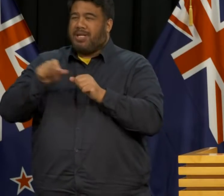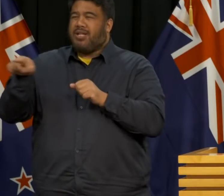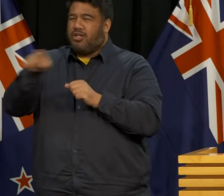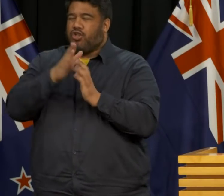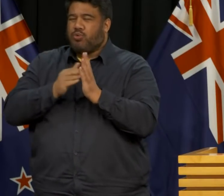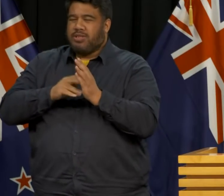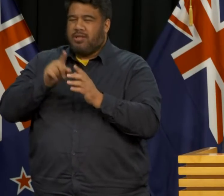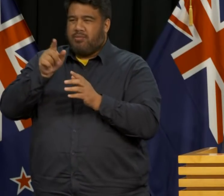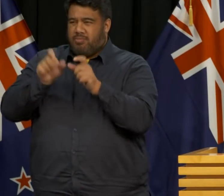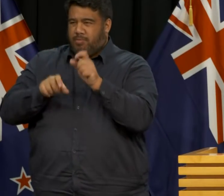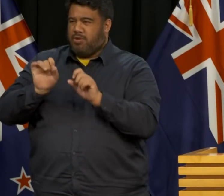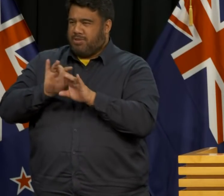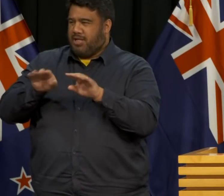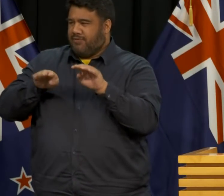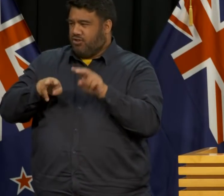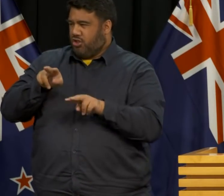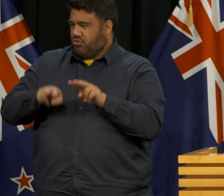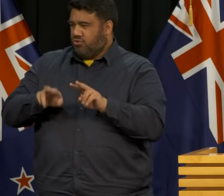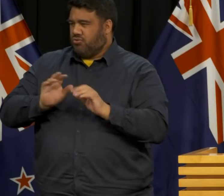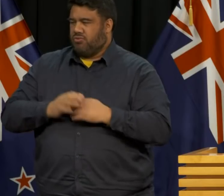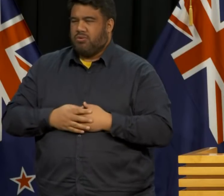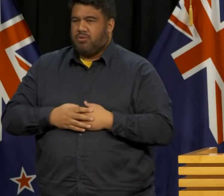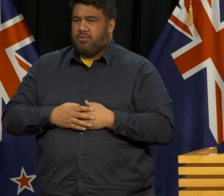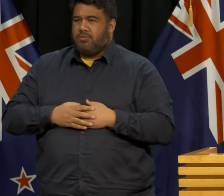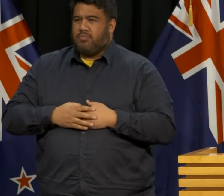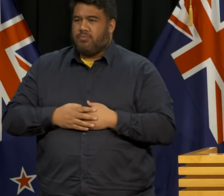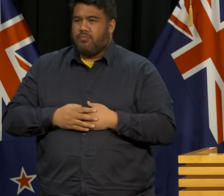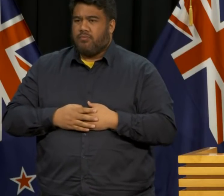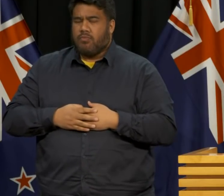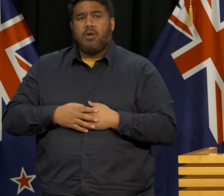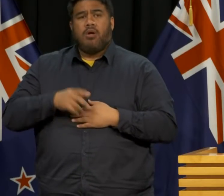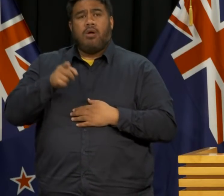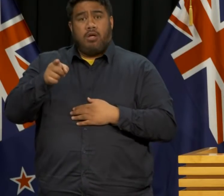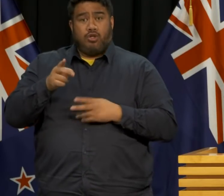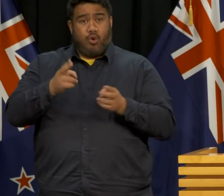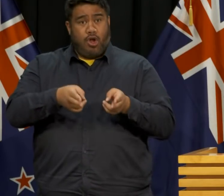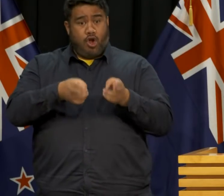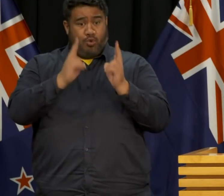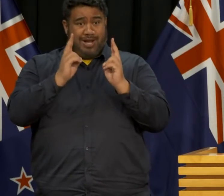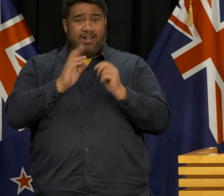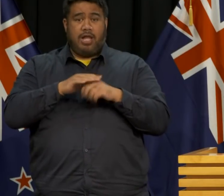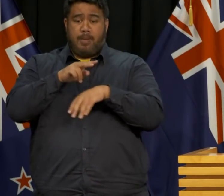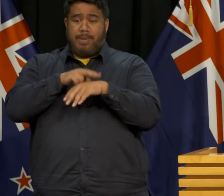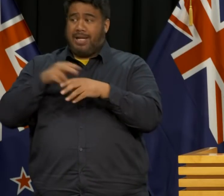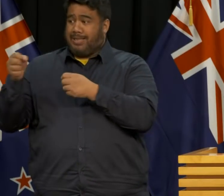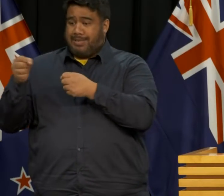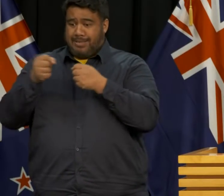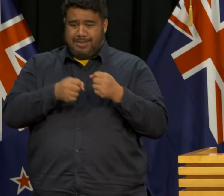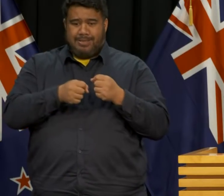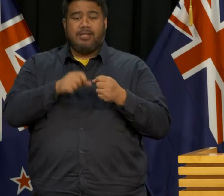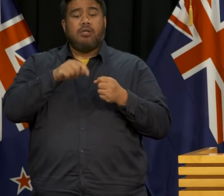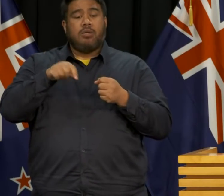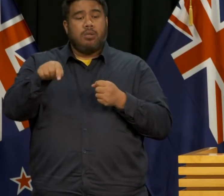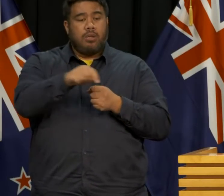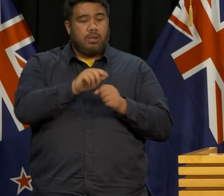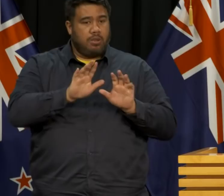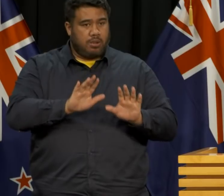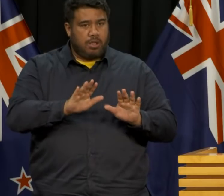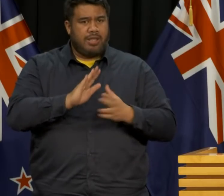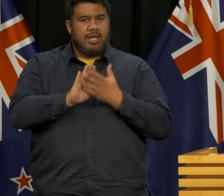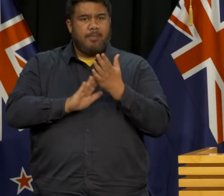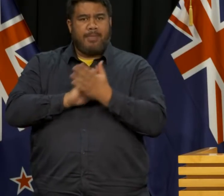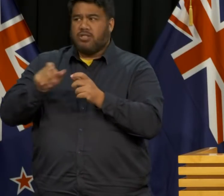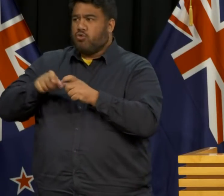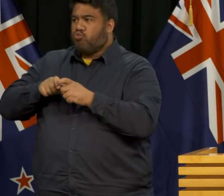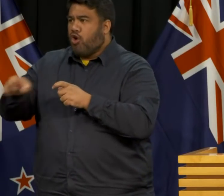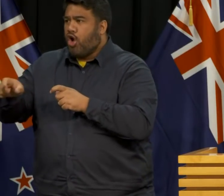Police Association is saying that putting police officers outside these hotels is going to take important resources away from road policing, domestic